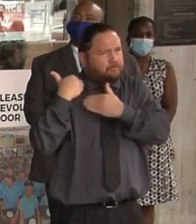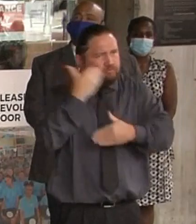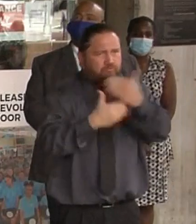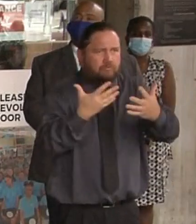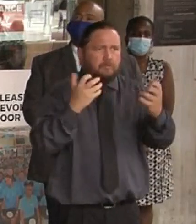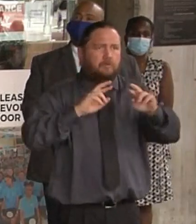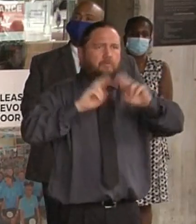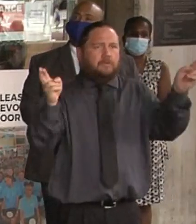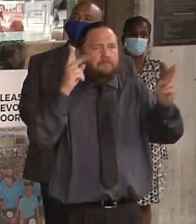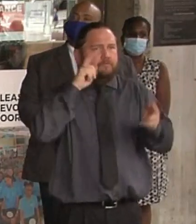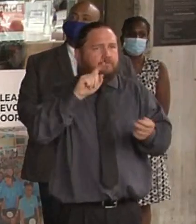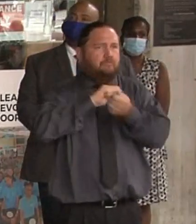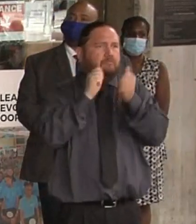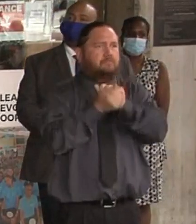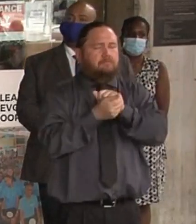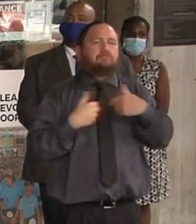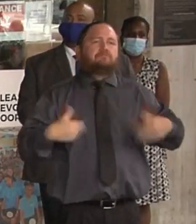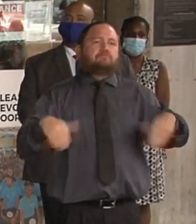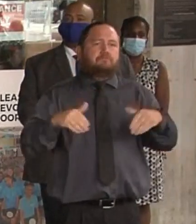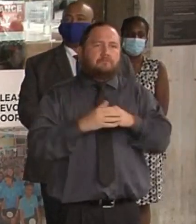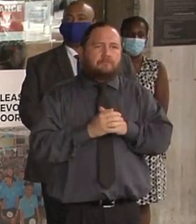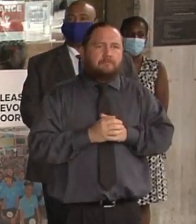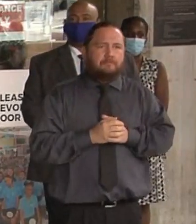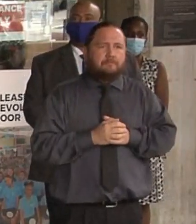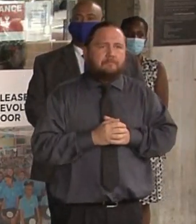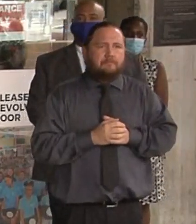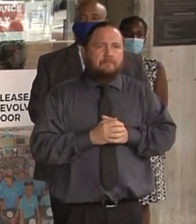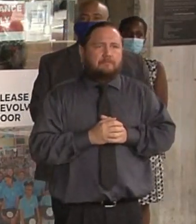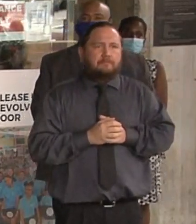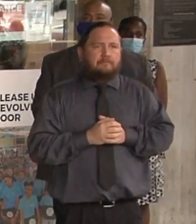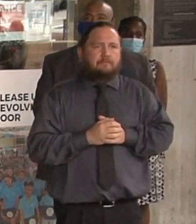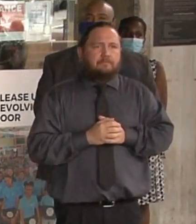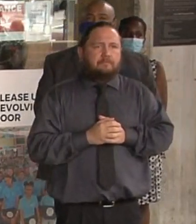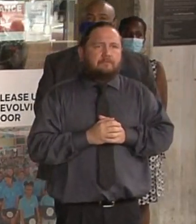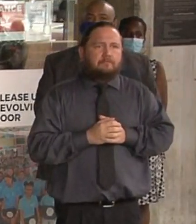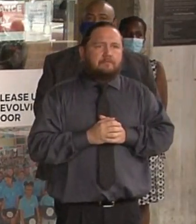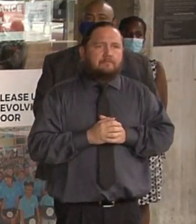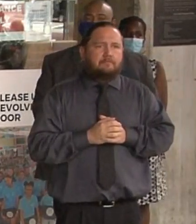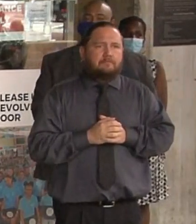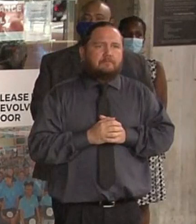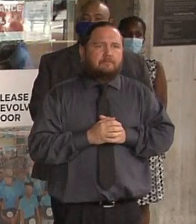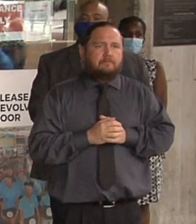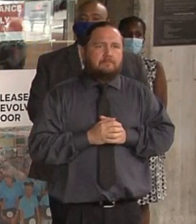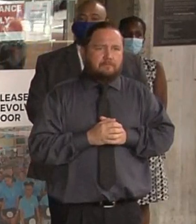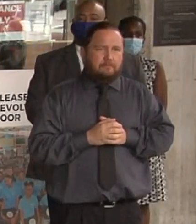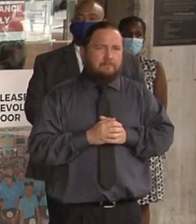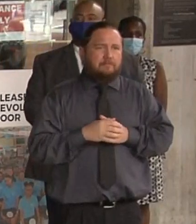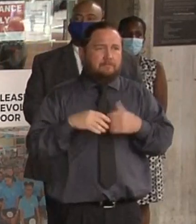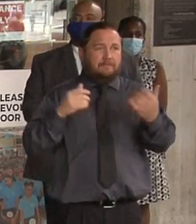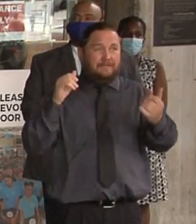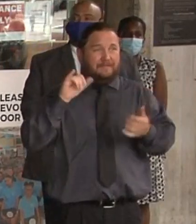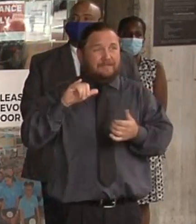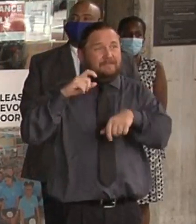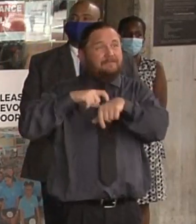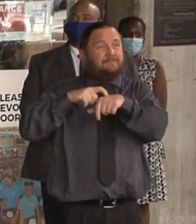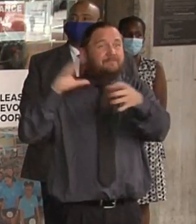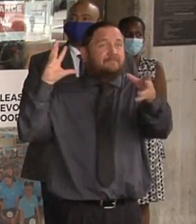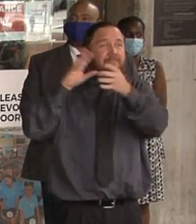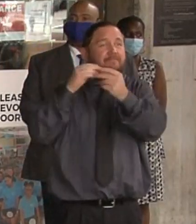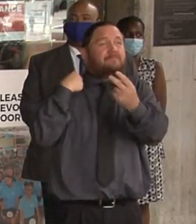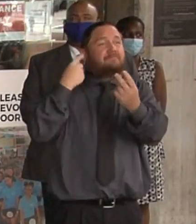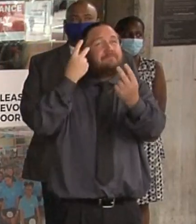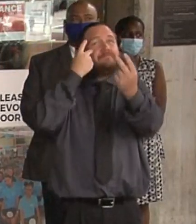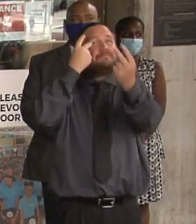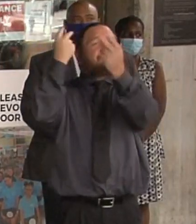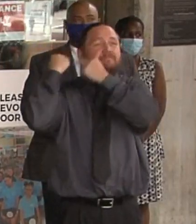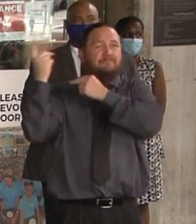for the second quarter of the 21st century, 2020, really began change in our country.